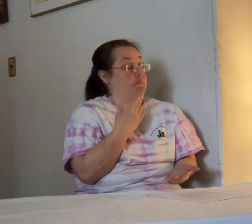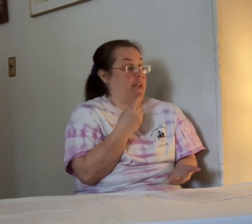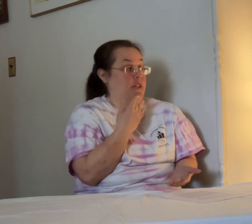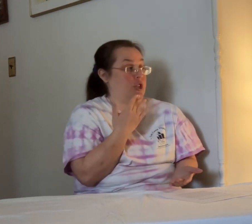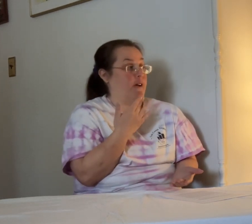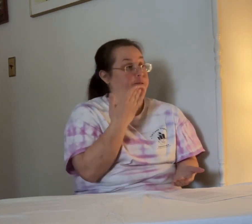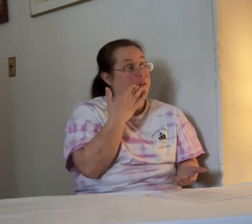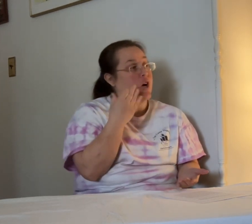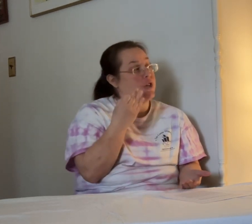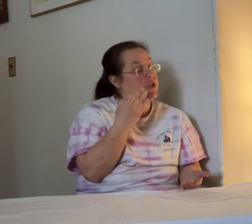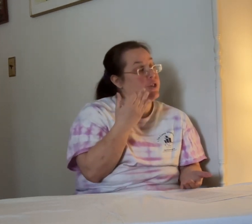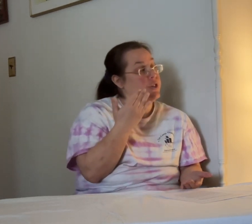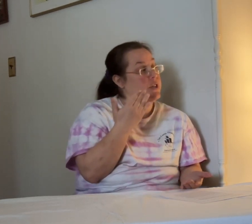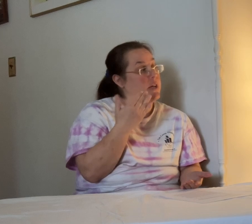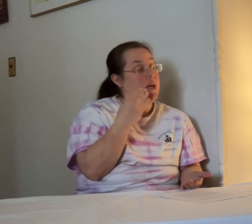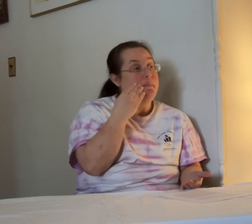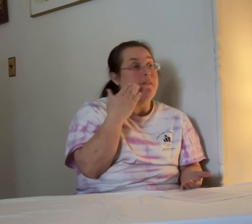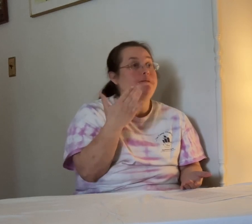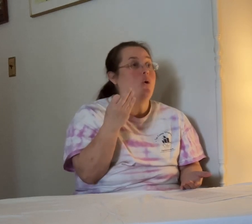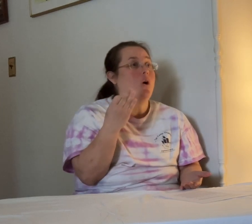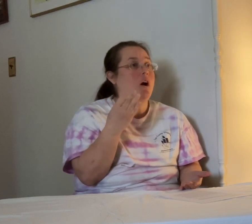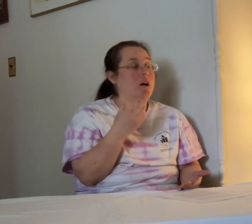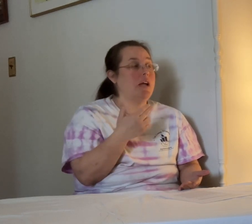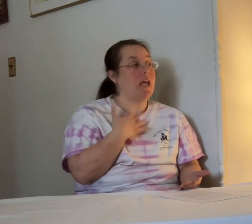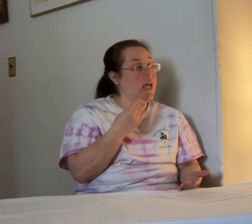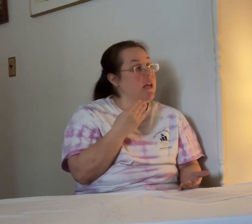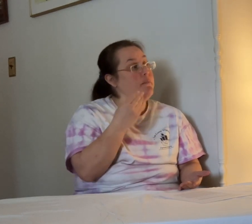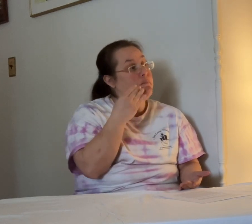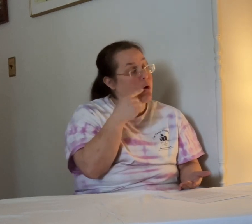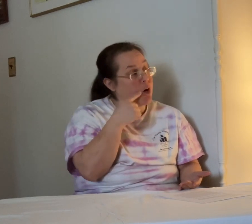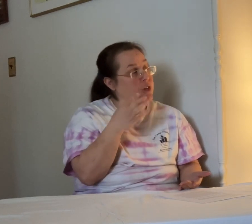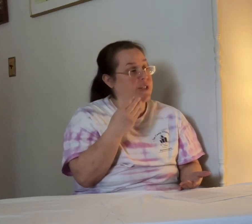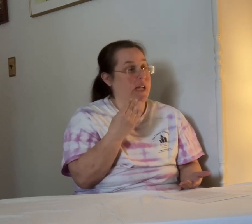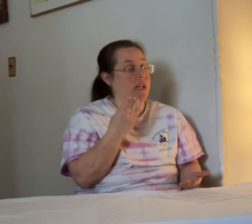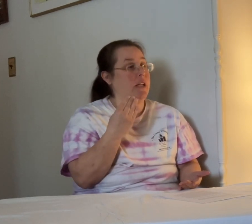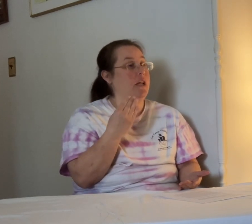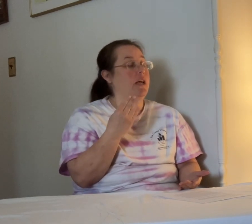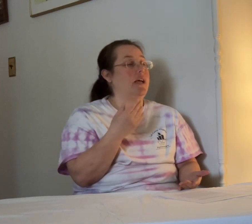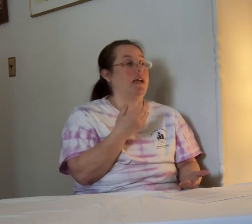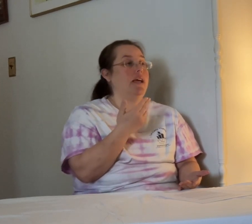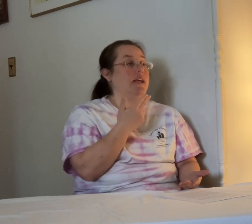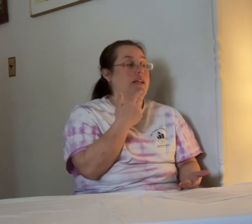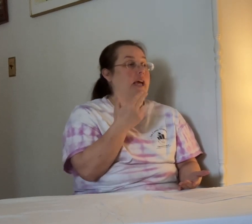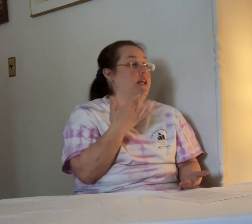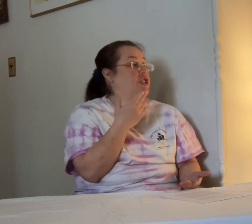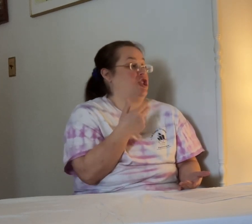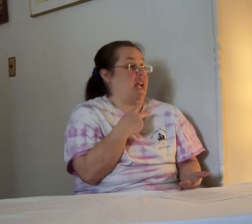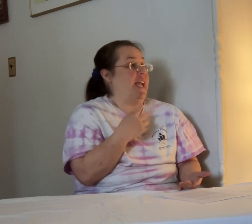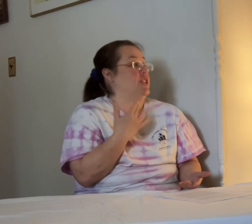announcement first before in person get a chance